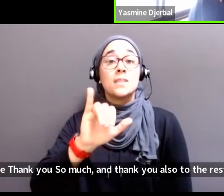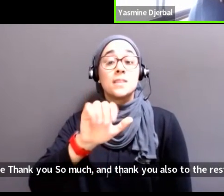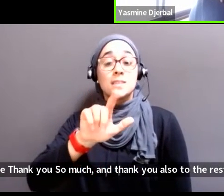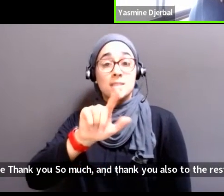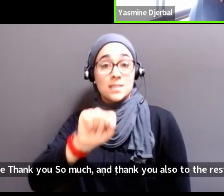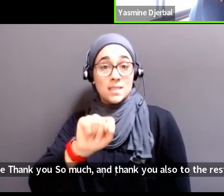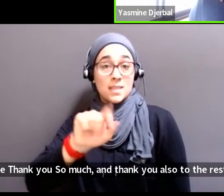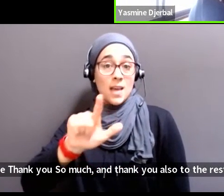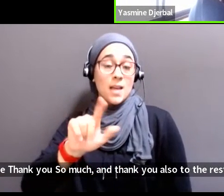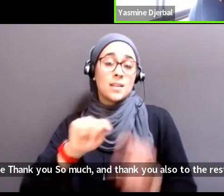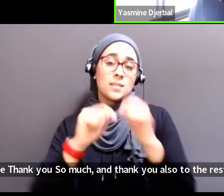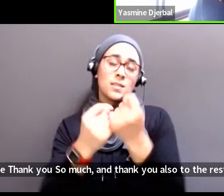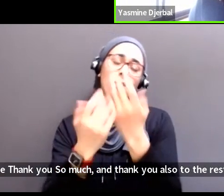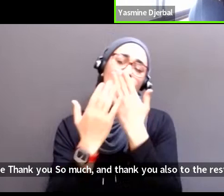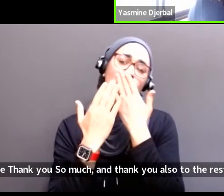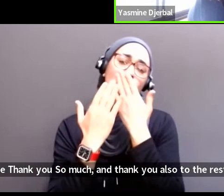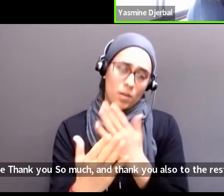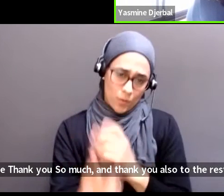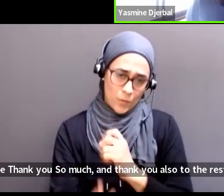us.